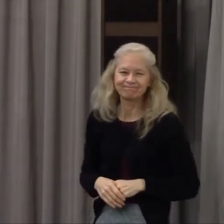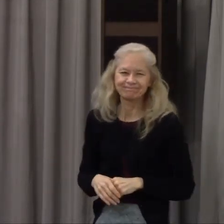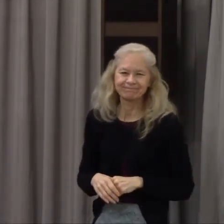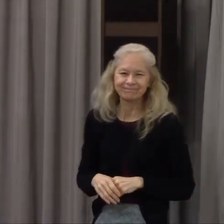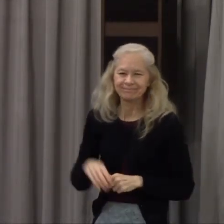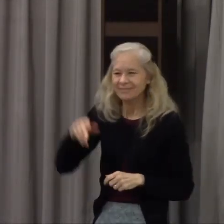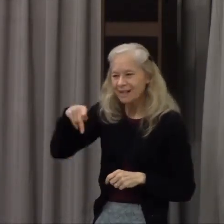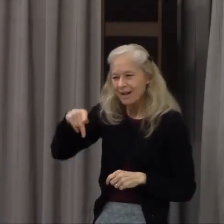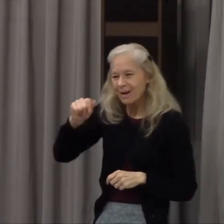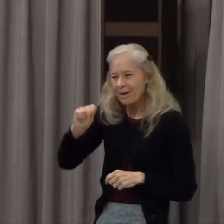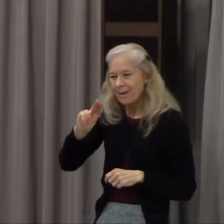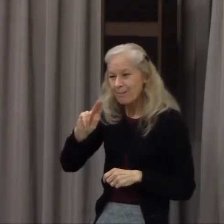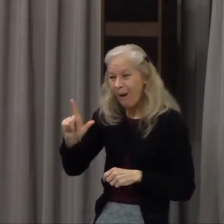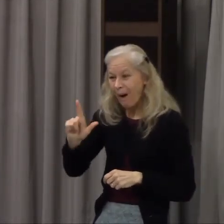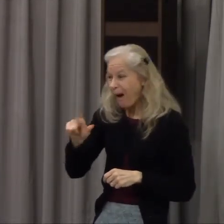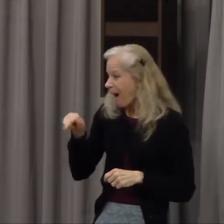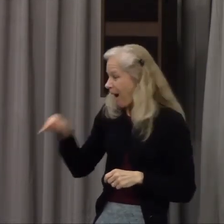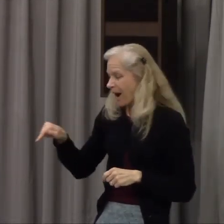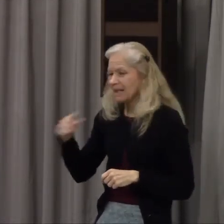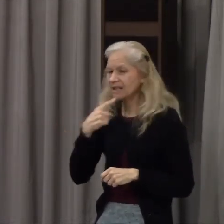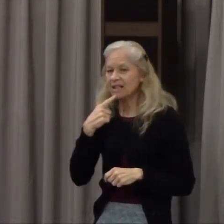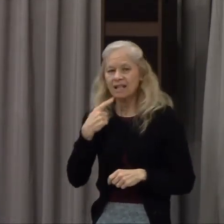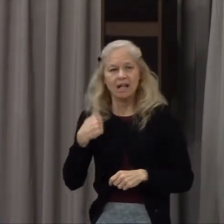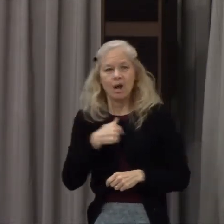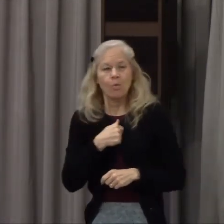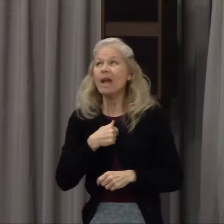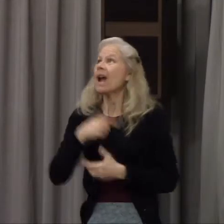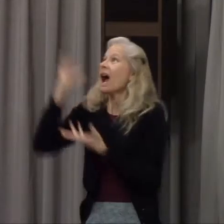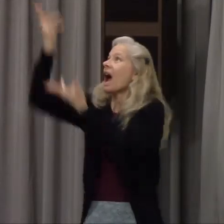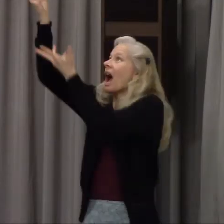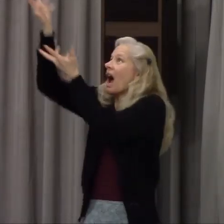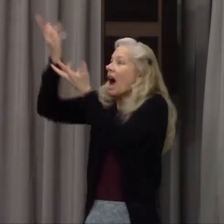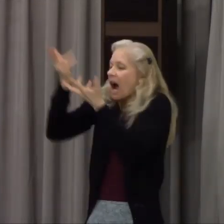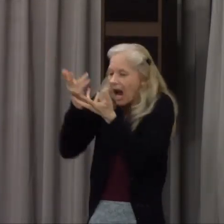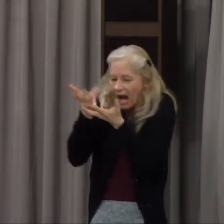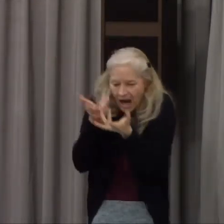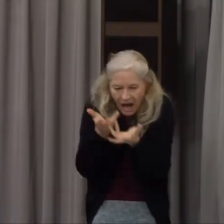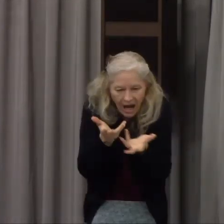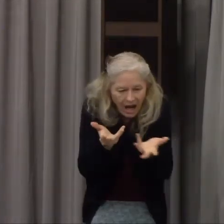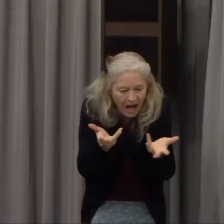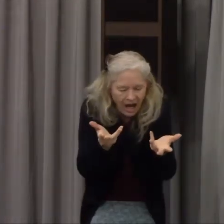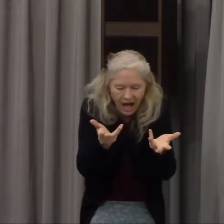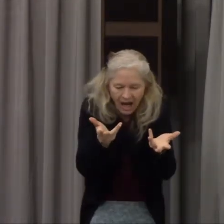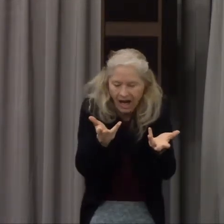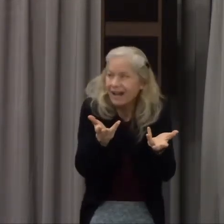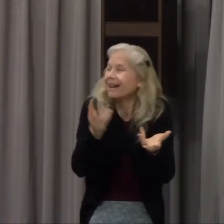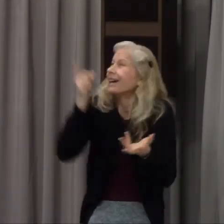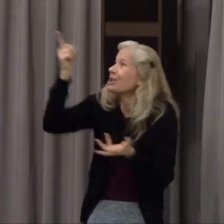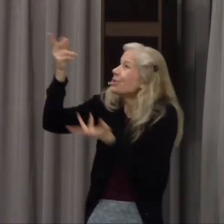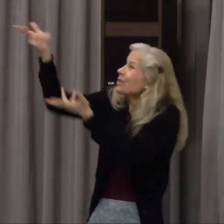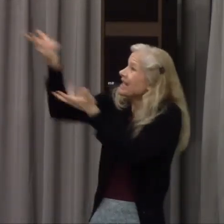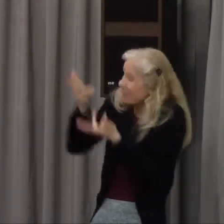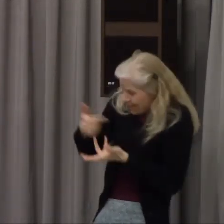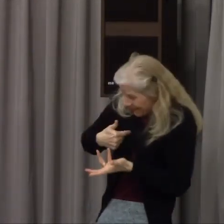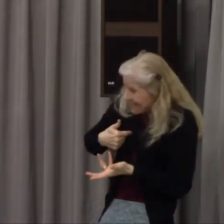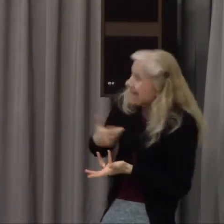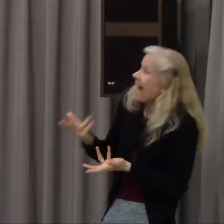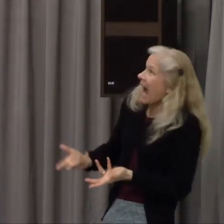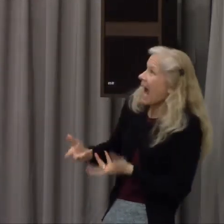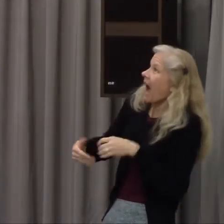for these things? God, we bear such a message. If we speak it, and they receive it, they get saved. But if we speak it